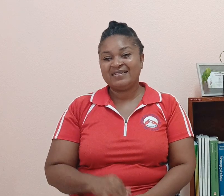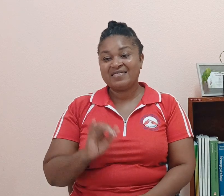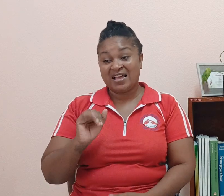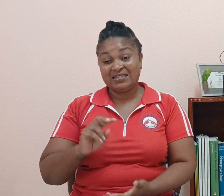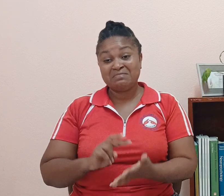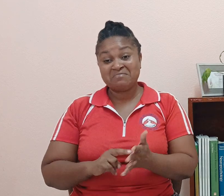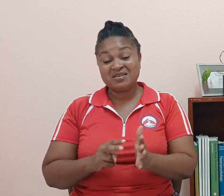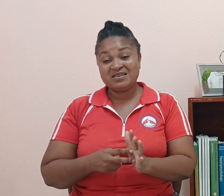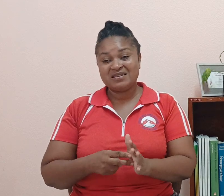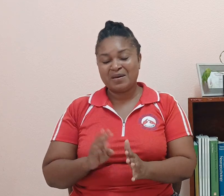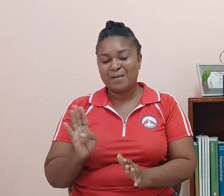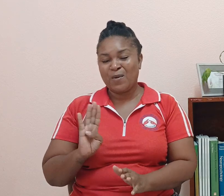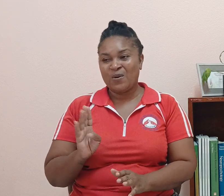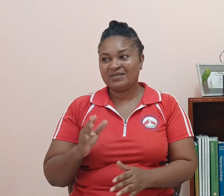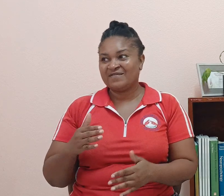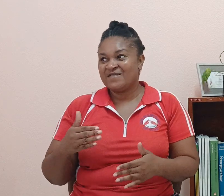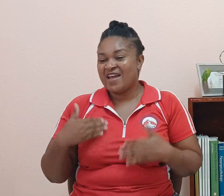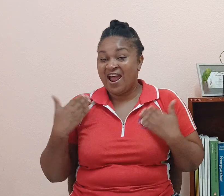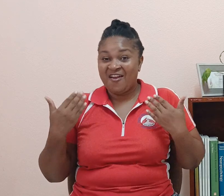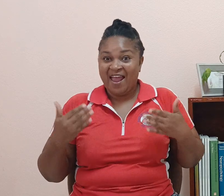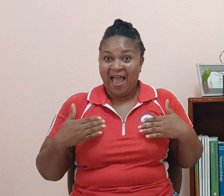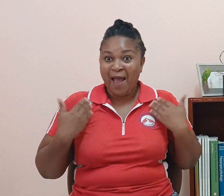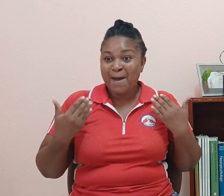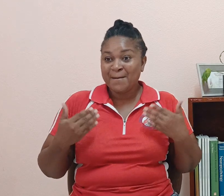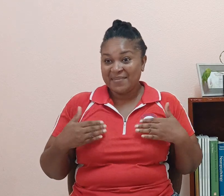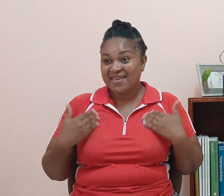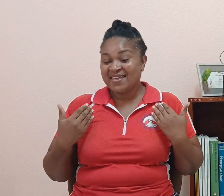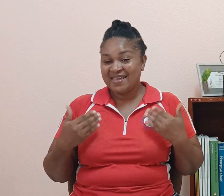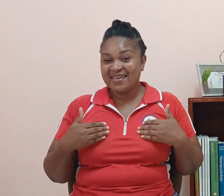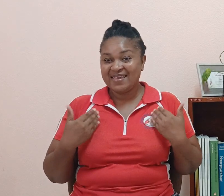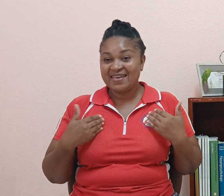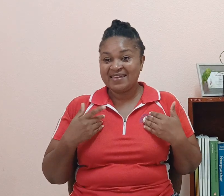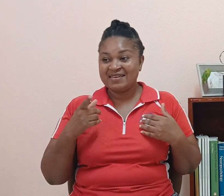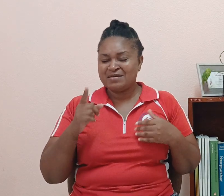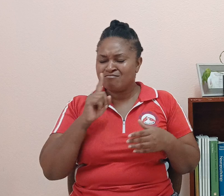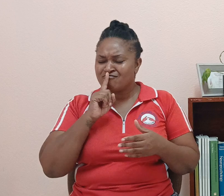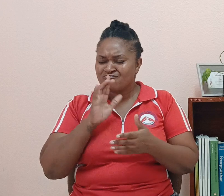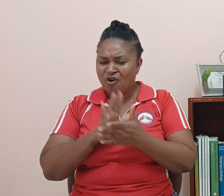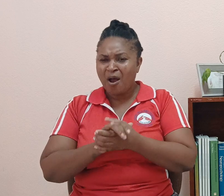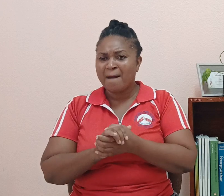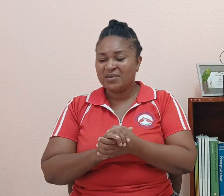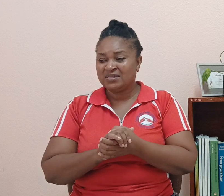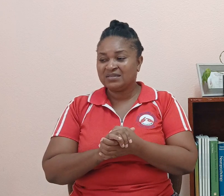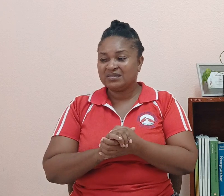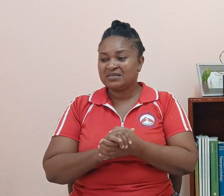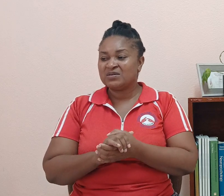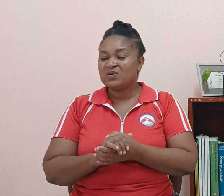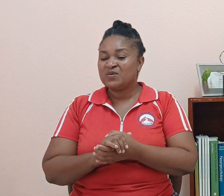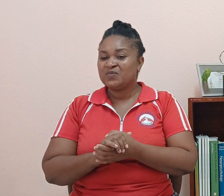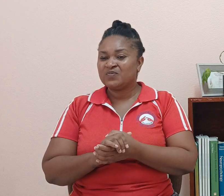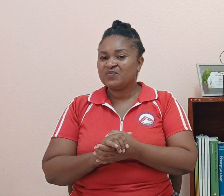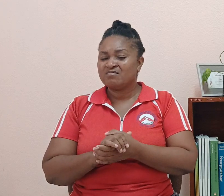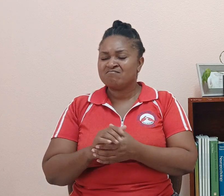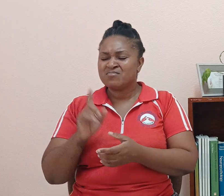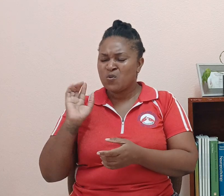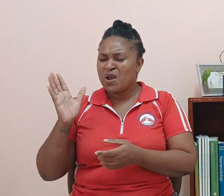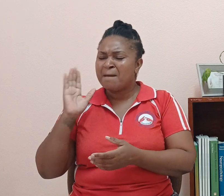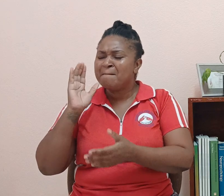Boaz was very happy, and he promised to marry Ruth if an